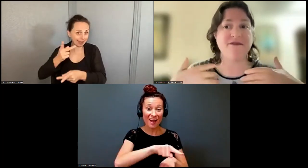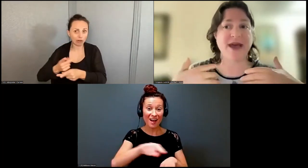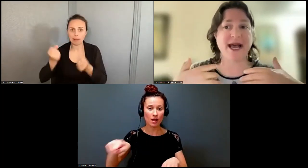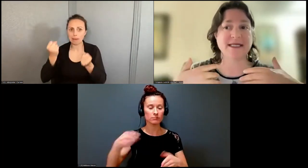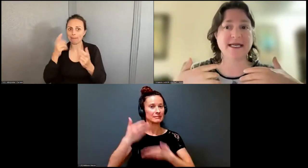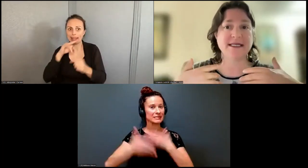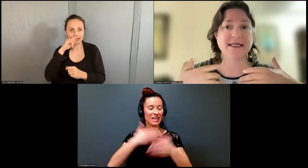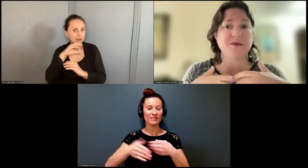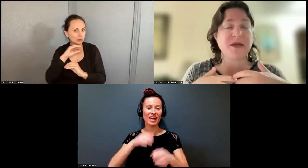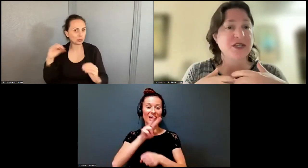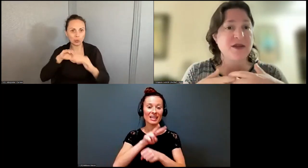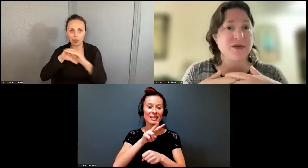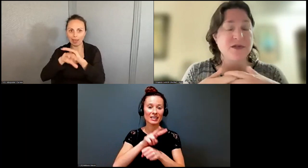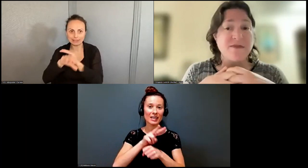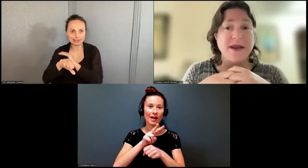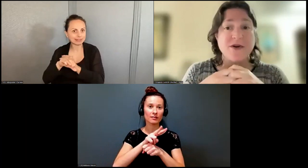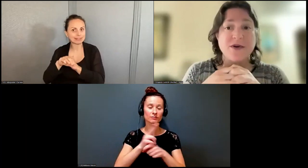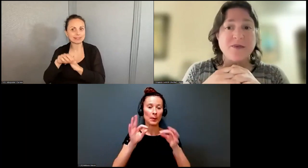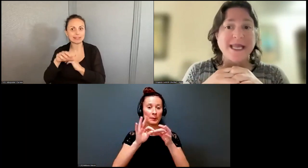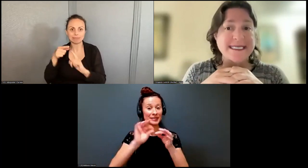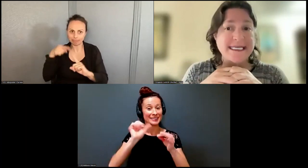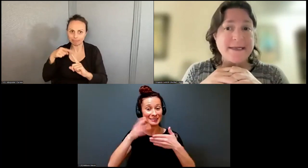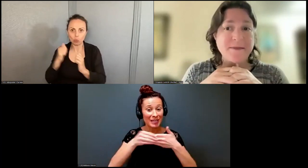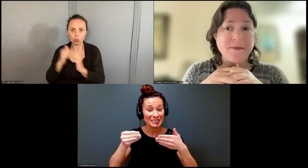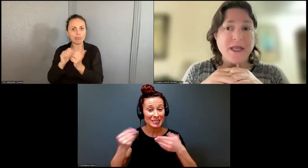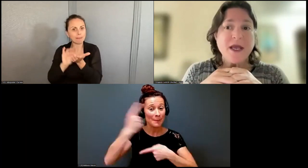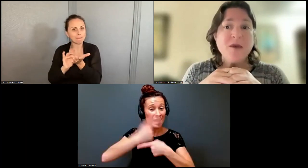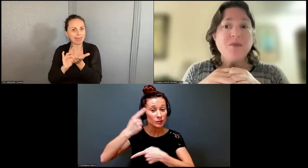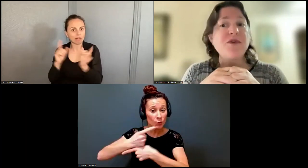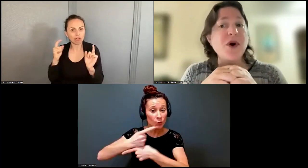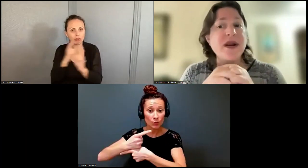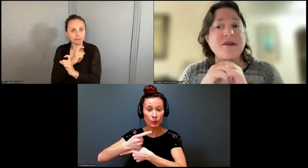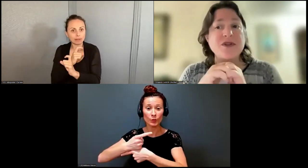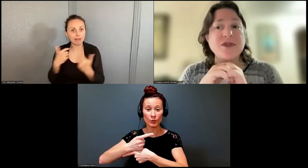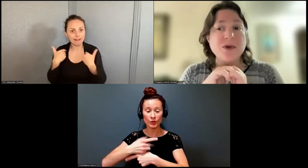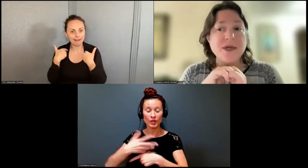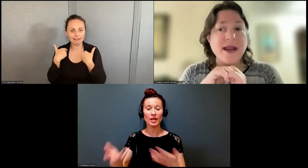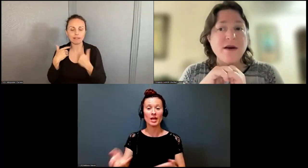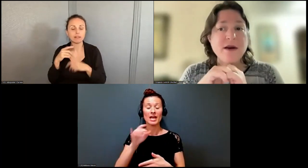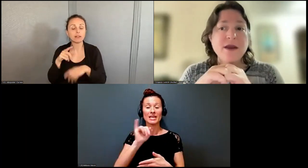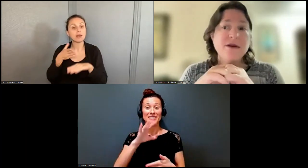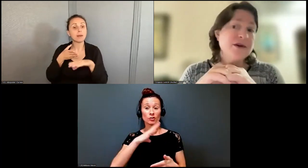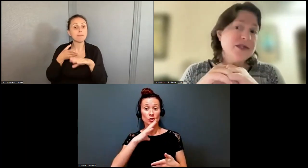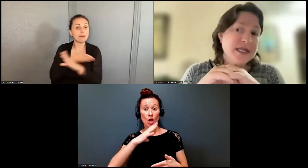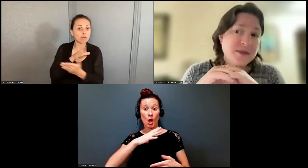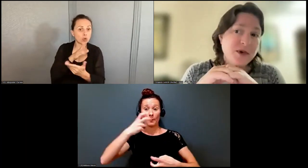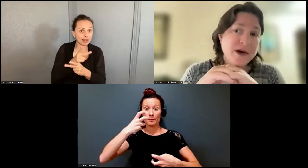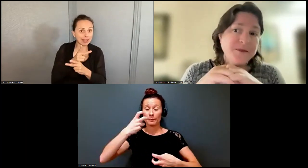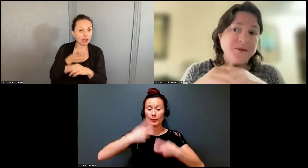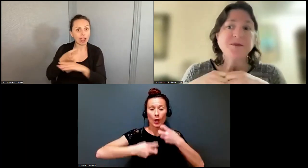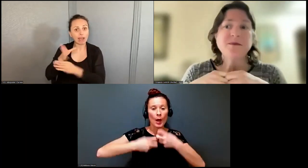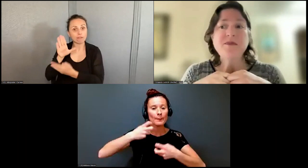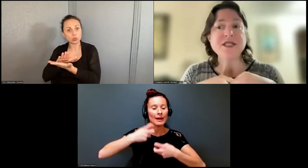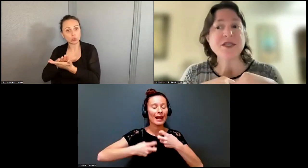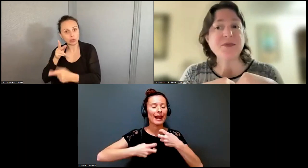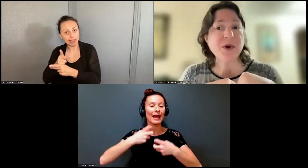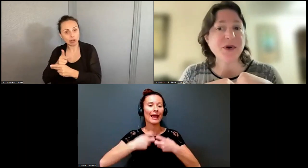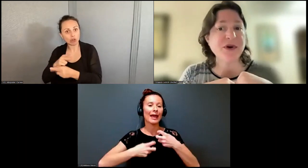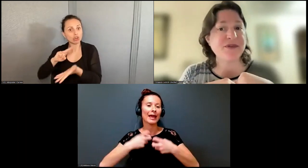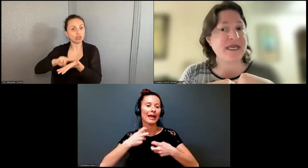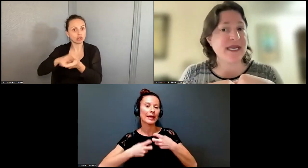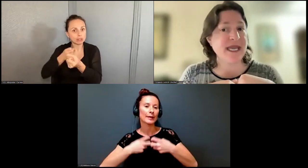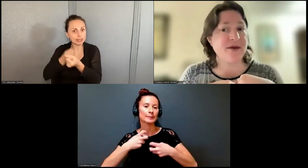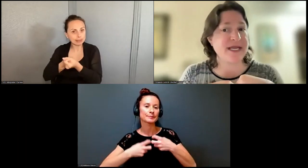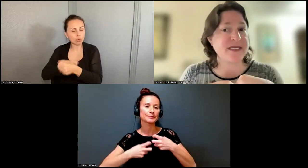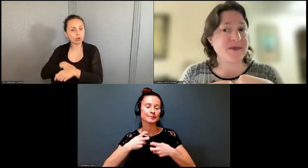don't have access, especially those with medical complexity. Before and after school care, nursing support